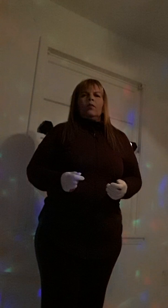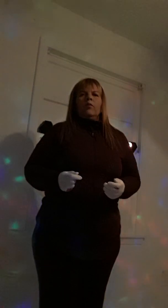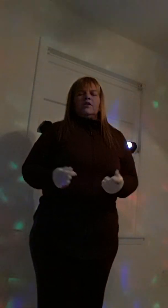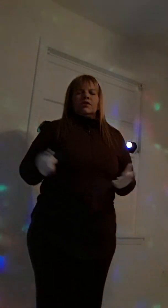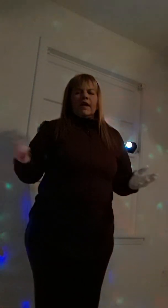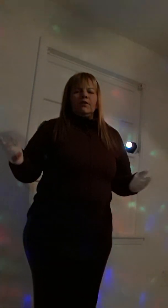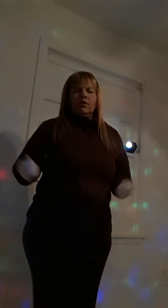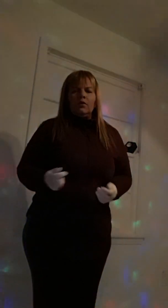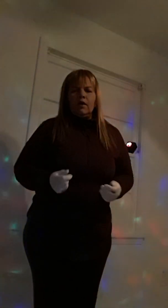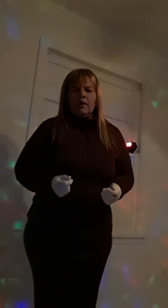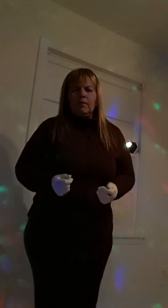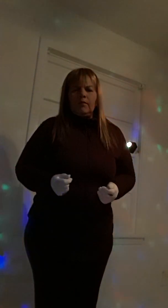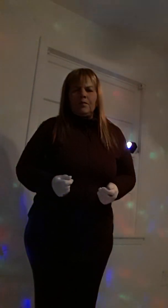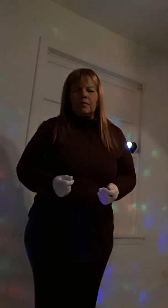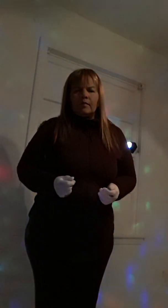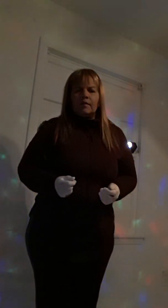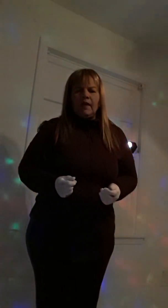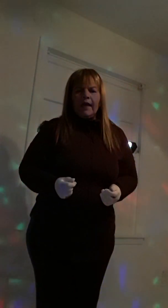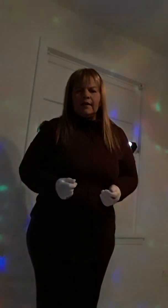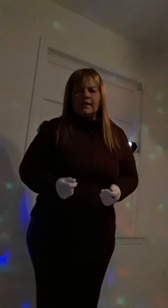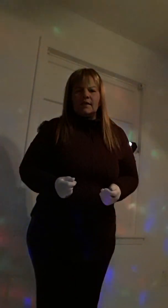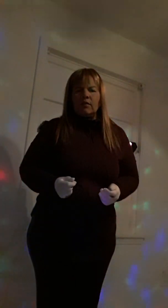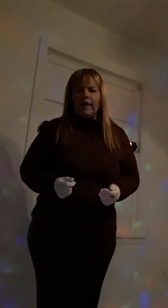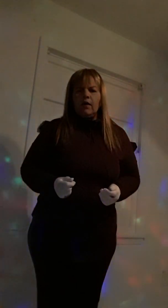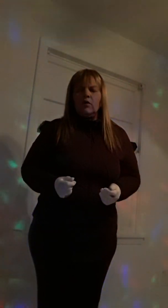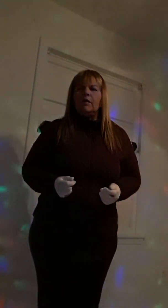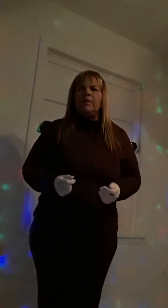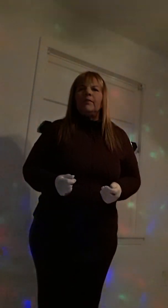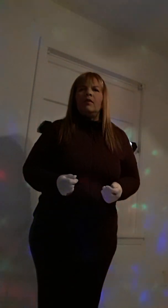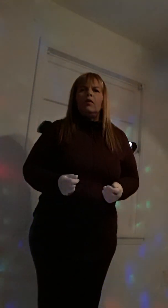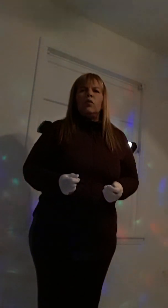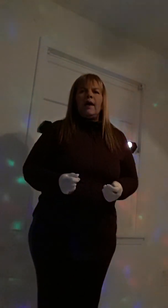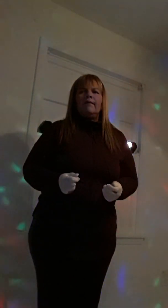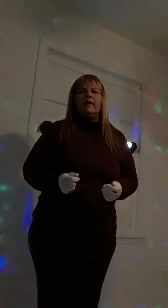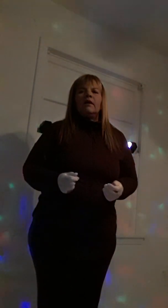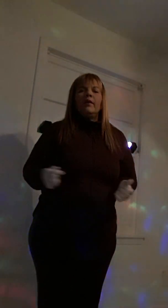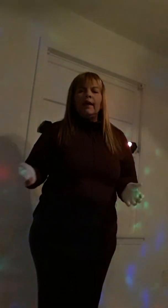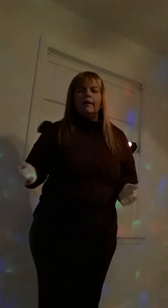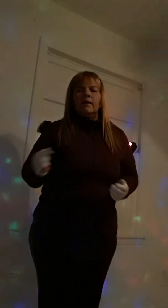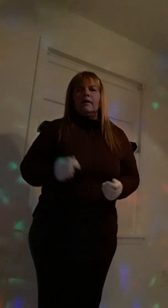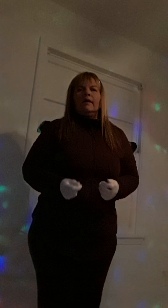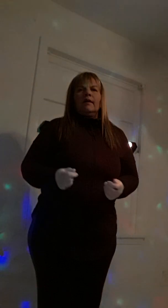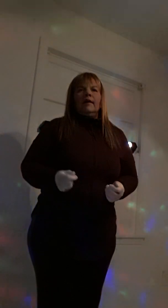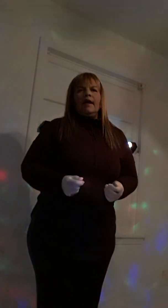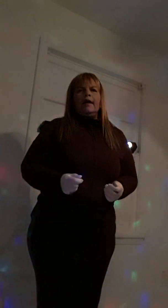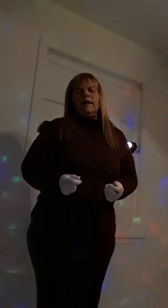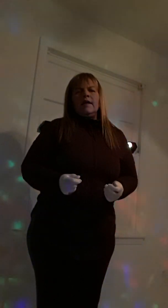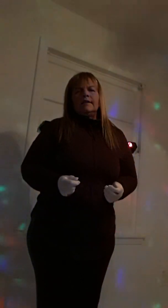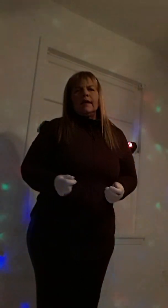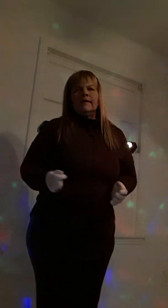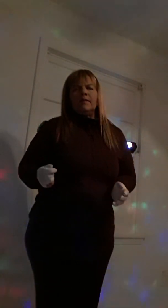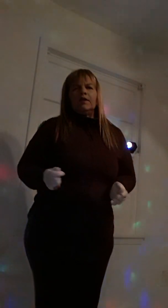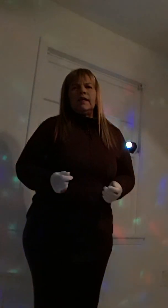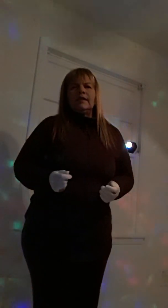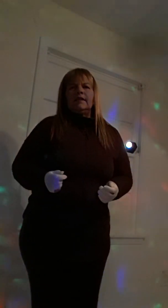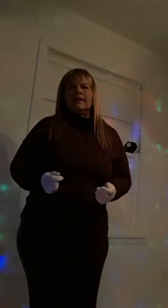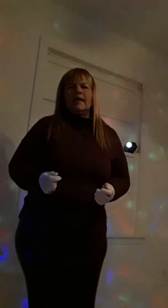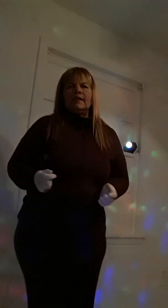we just have to thanks, right, all the people who have agreed. Y les agradecemos a las gentes que están